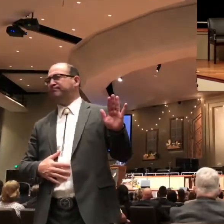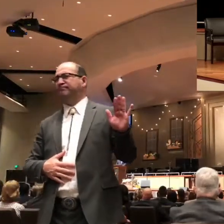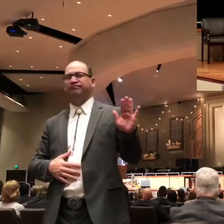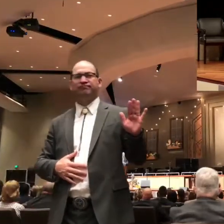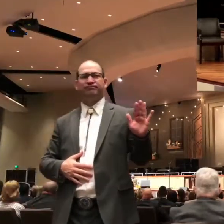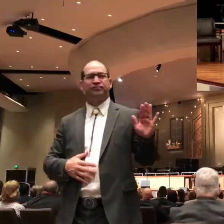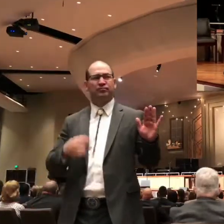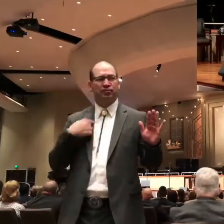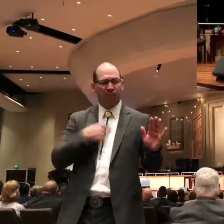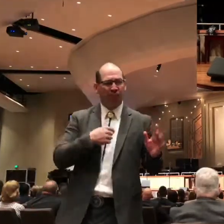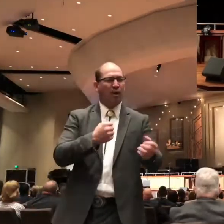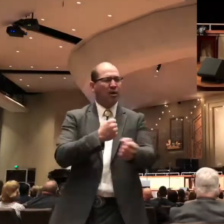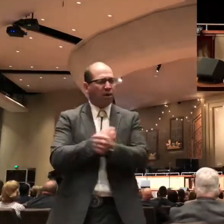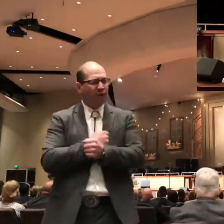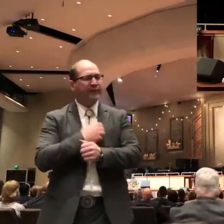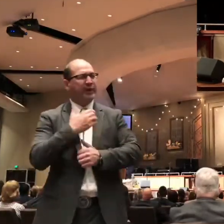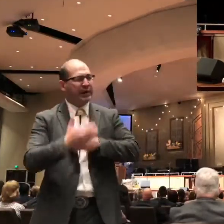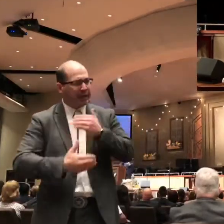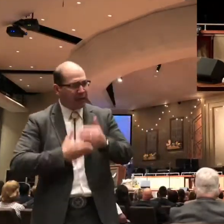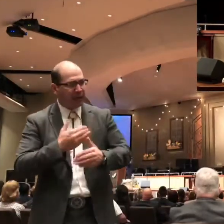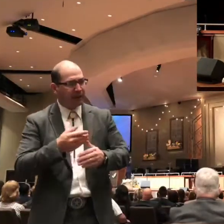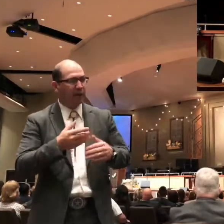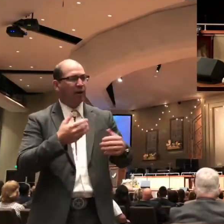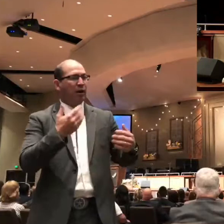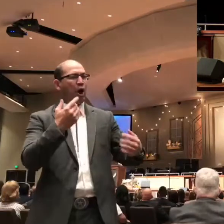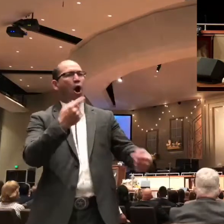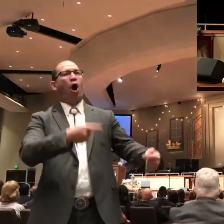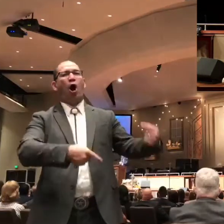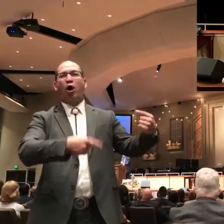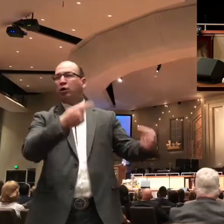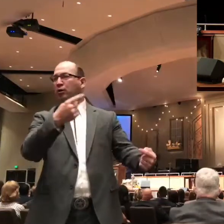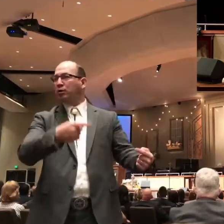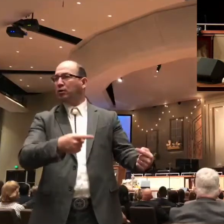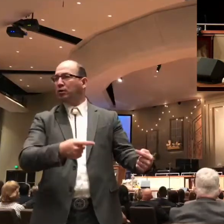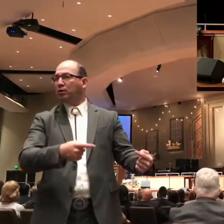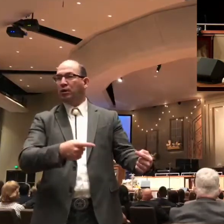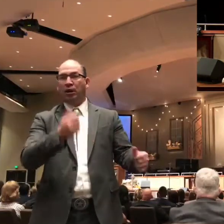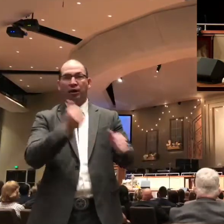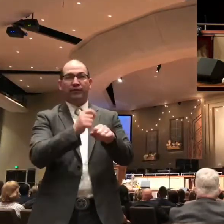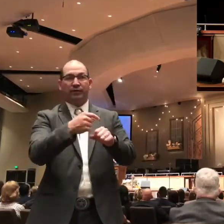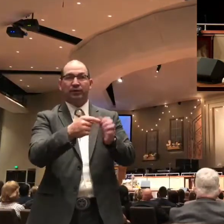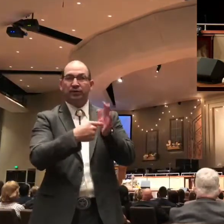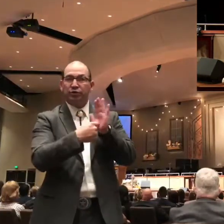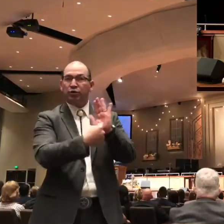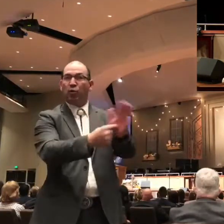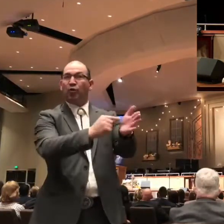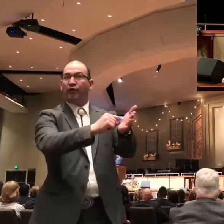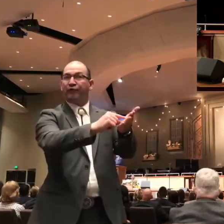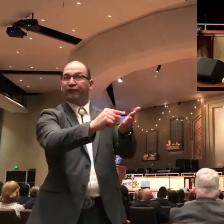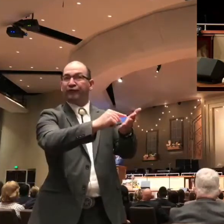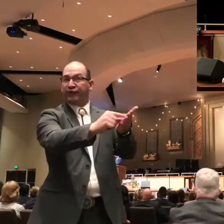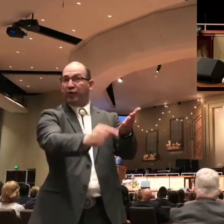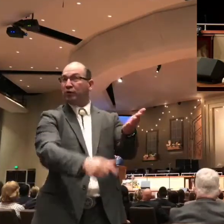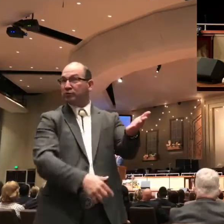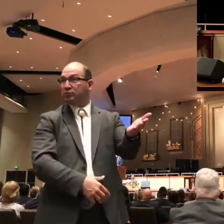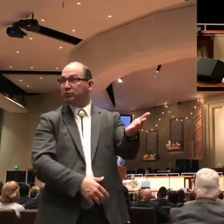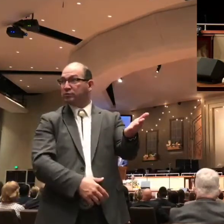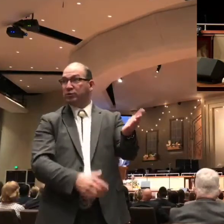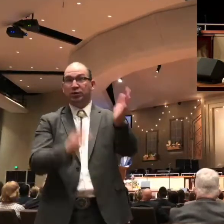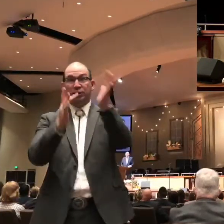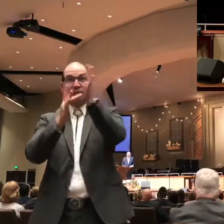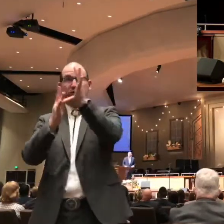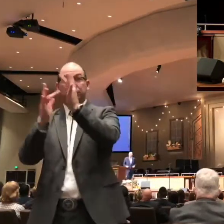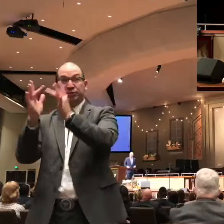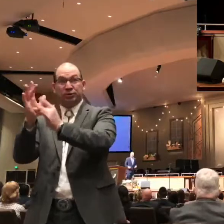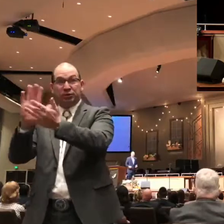We were loving, we were kind, we talked to them for a while, they kept coming back. They wanted to debate. And every time I would share with them that the Word was made flesh and dwelt among